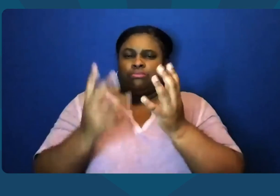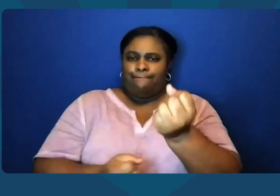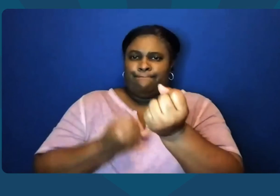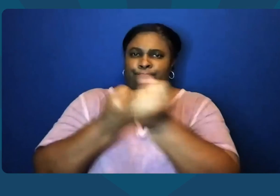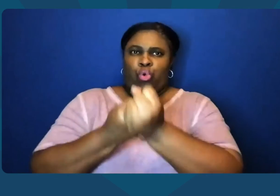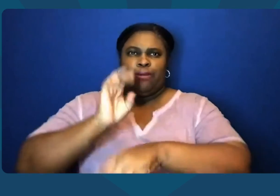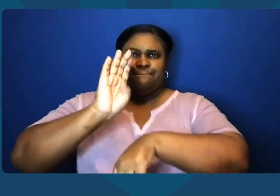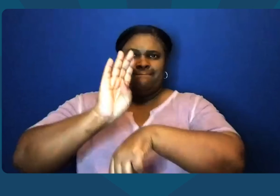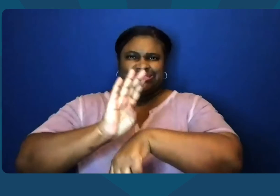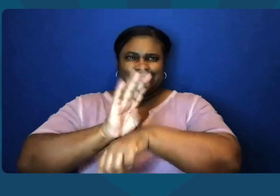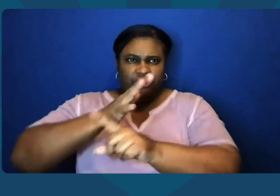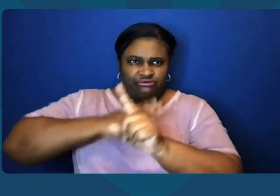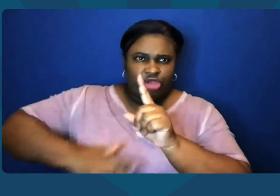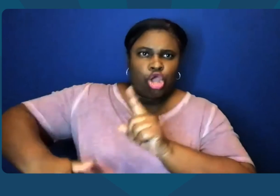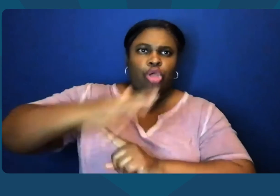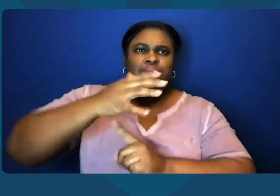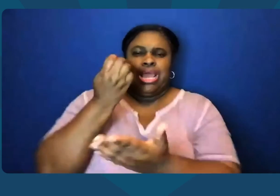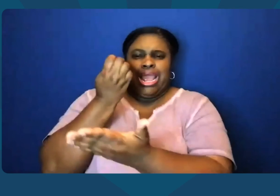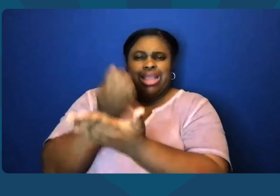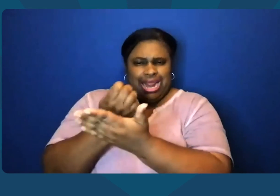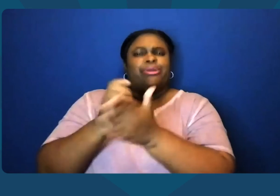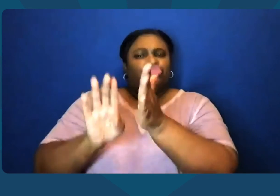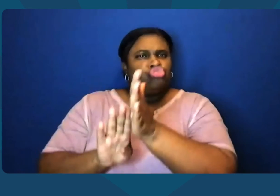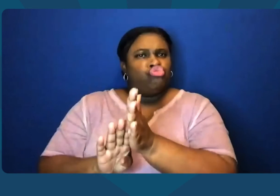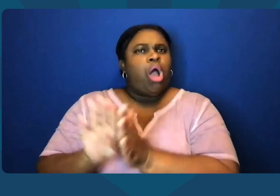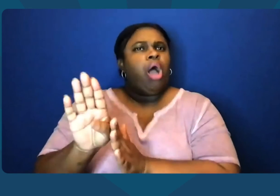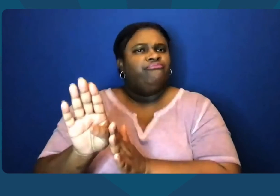pro-business environment for the economy to thrive.